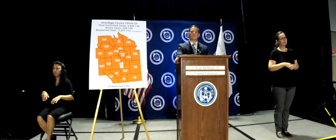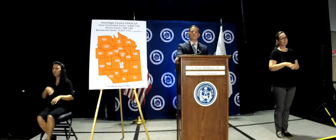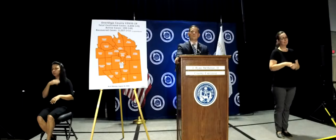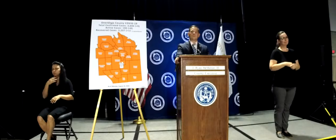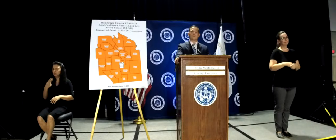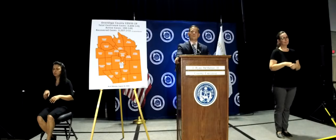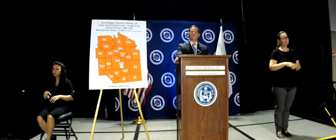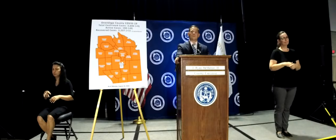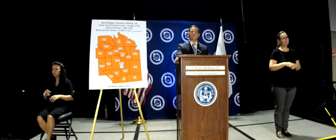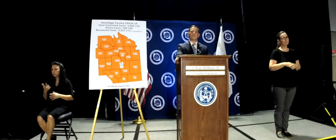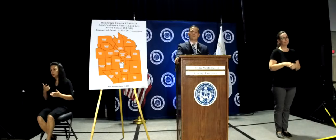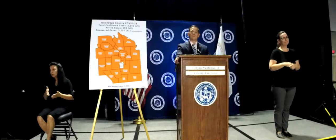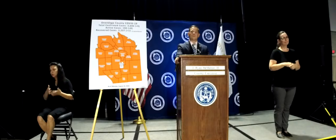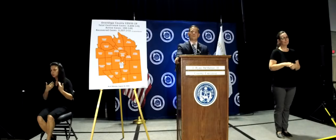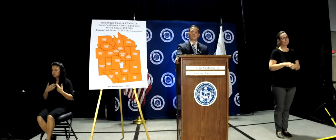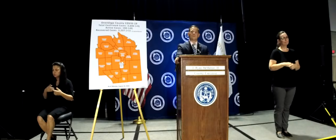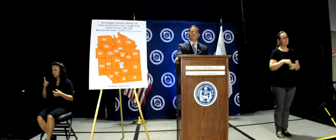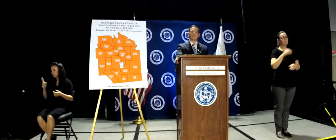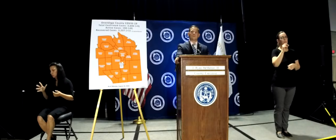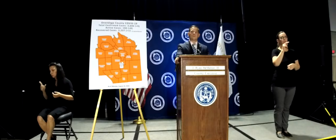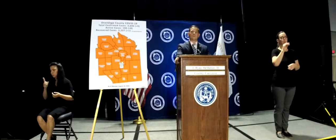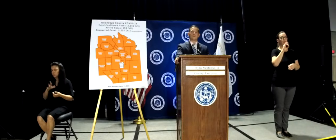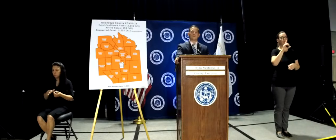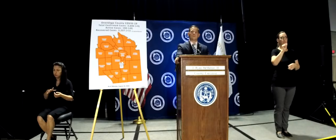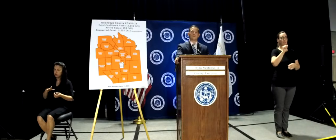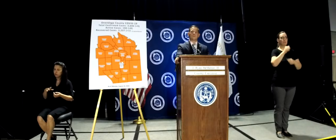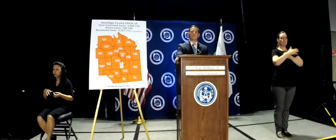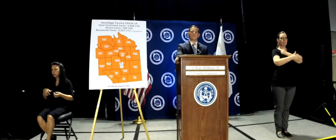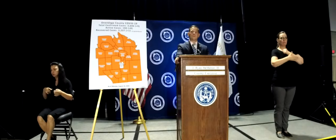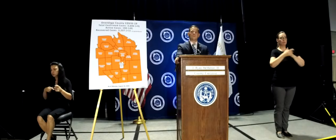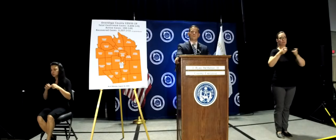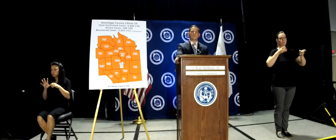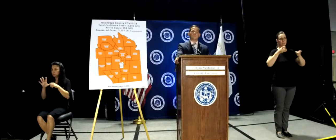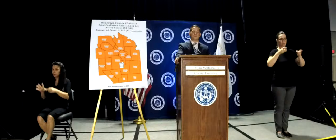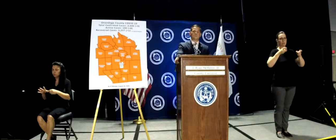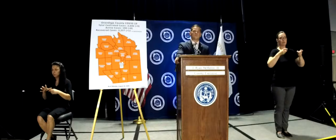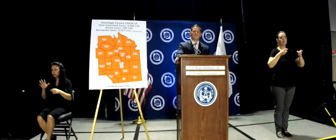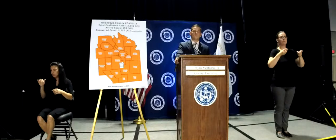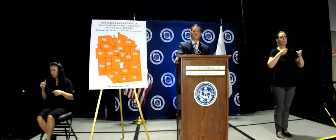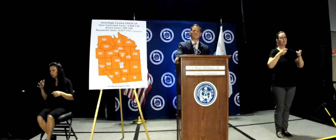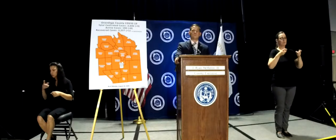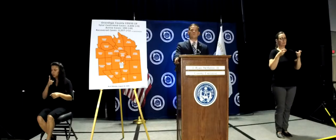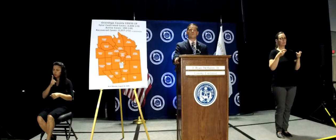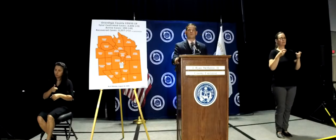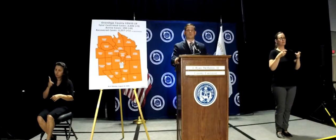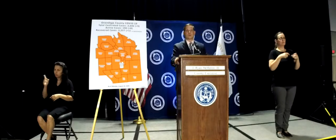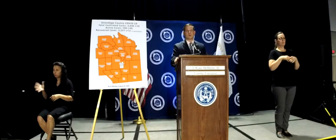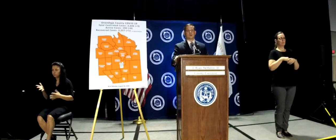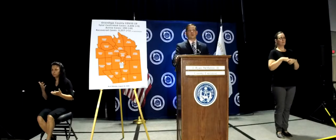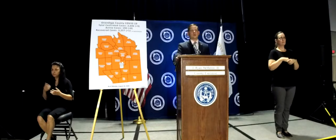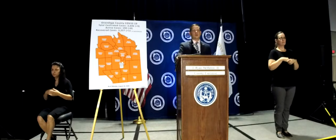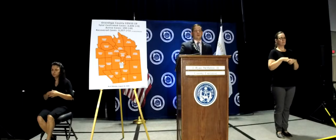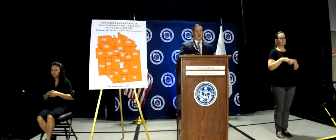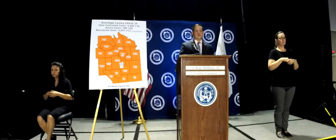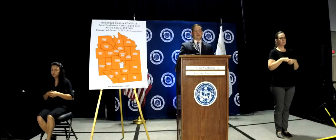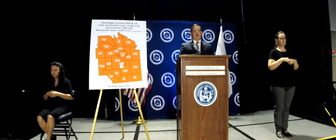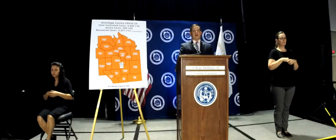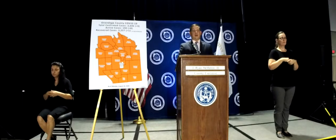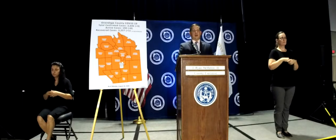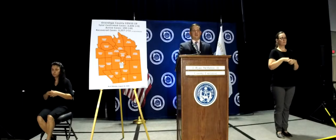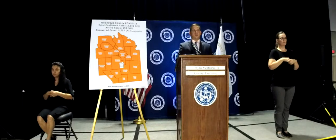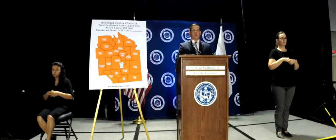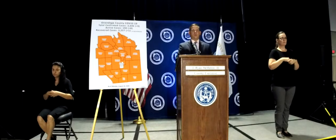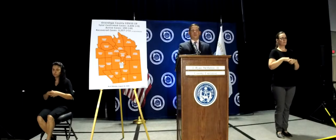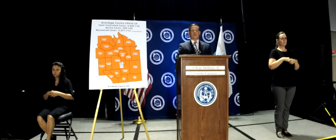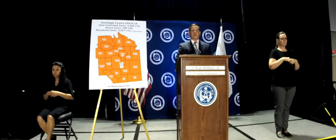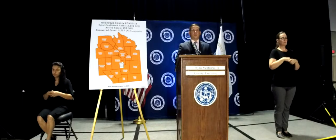they're making a big push to get people from these big cities that now can work from home. Are you guys doing anything like that? Yeah,